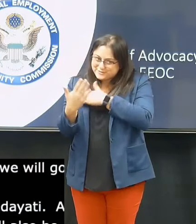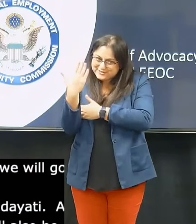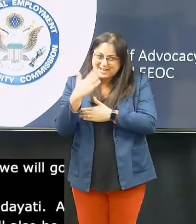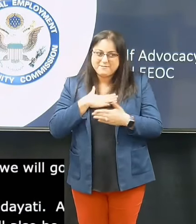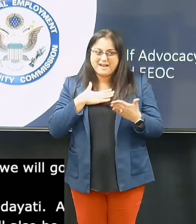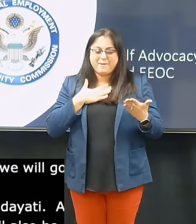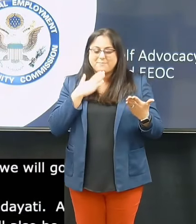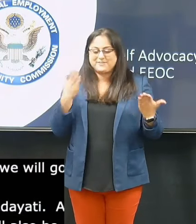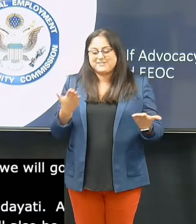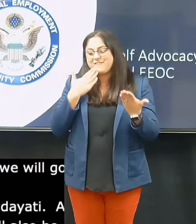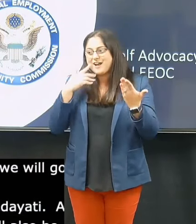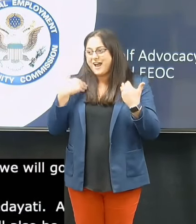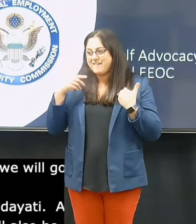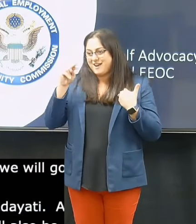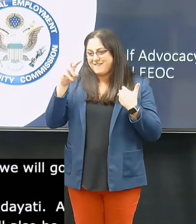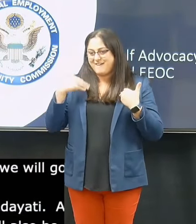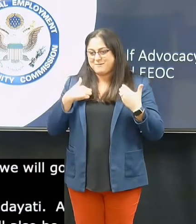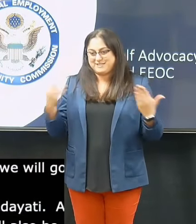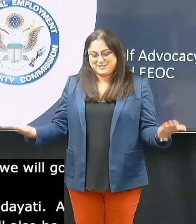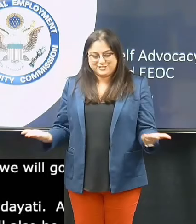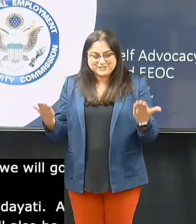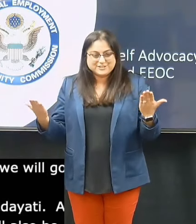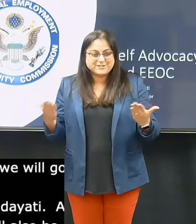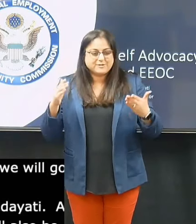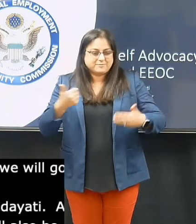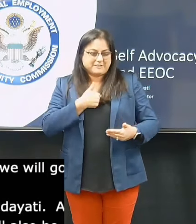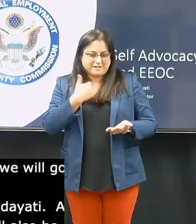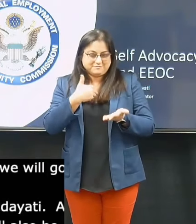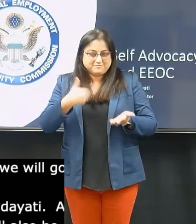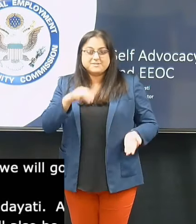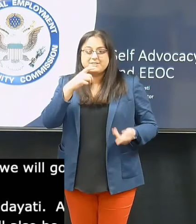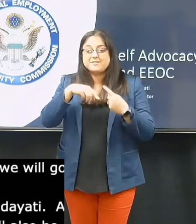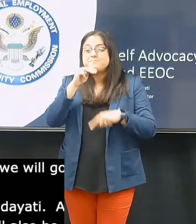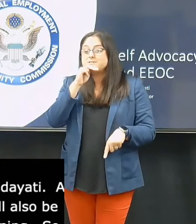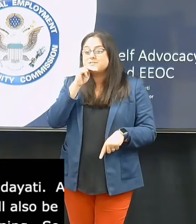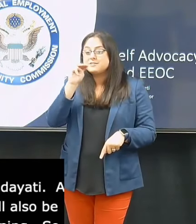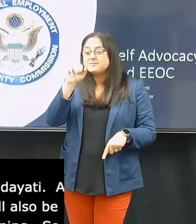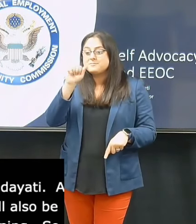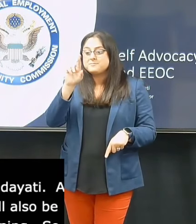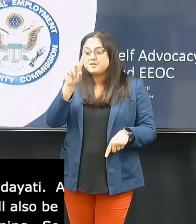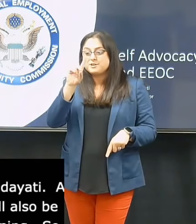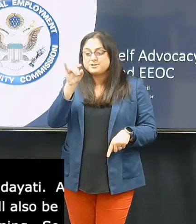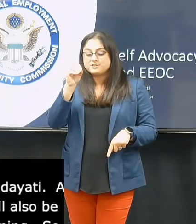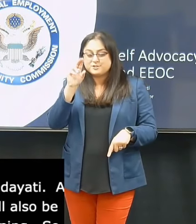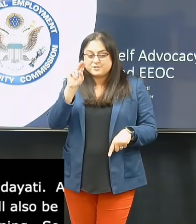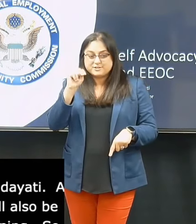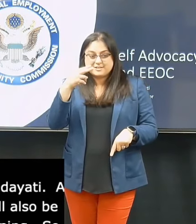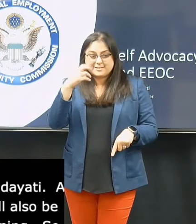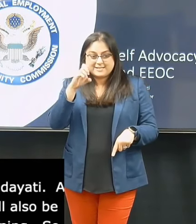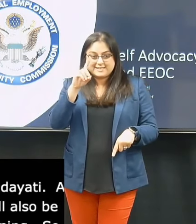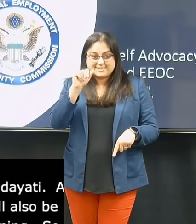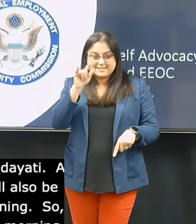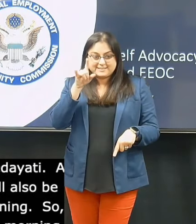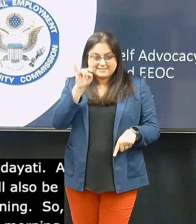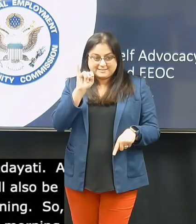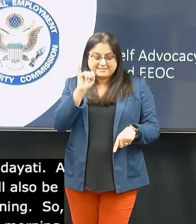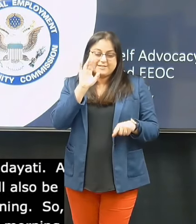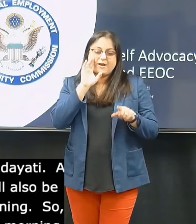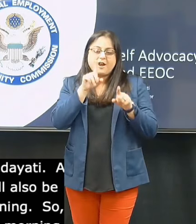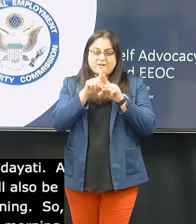Hello, good morning. I'm so happy to be here. Let me introduce myself. My name is Marjan